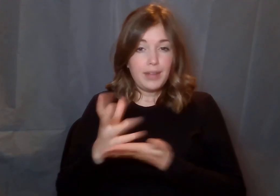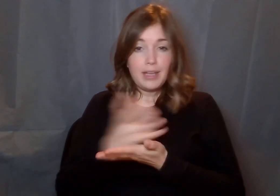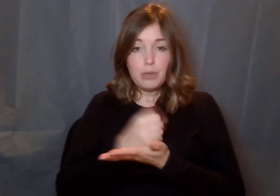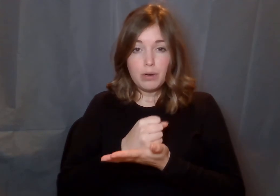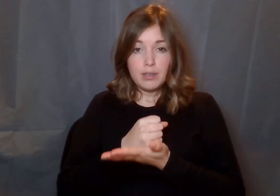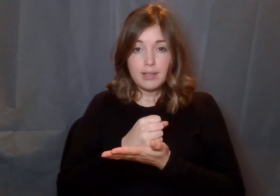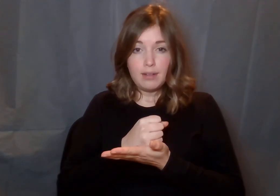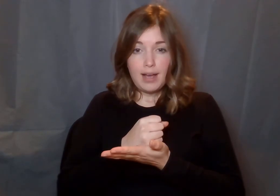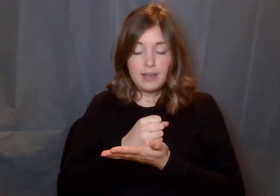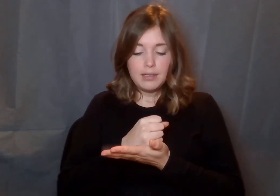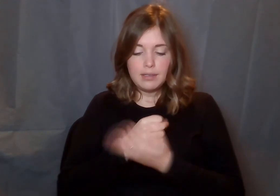that you earned in class.